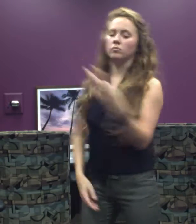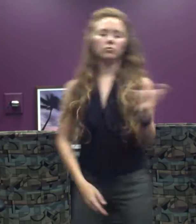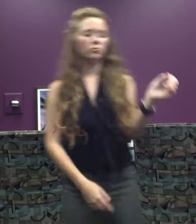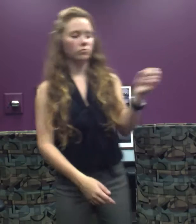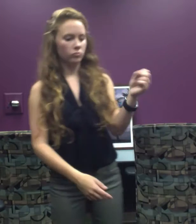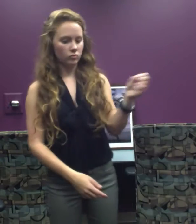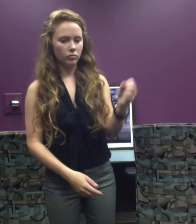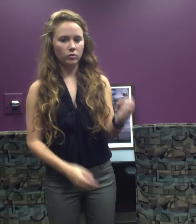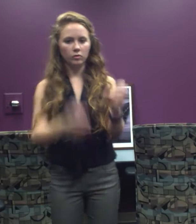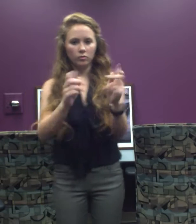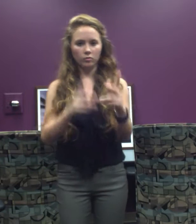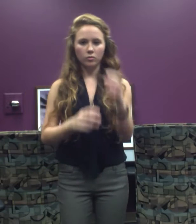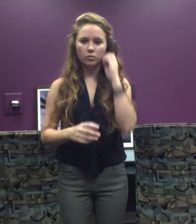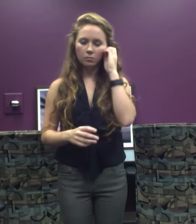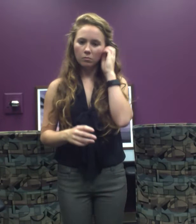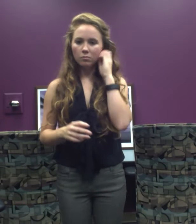little dot at 2 inches, please?